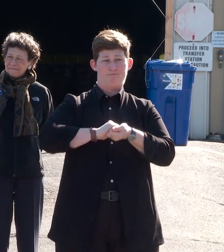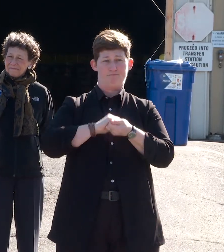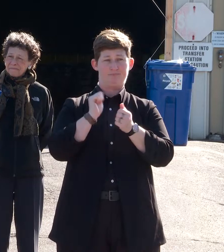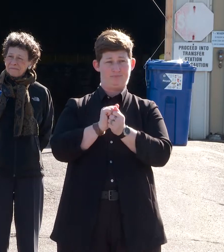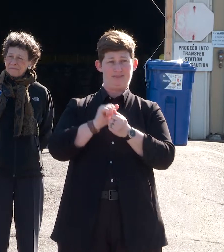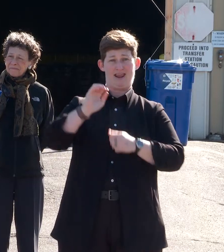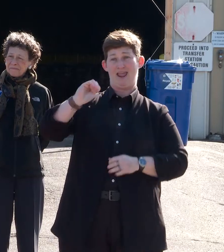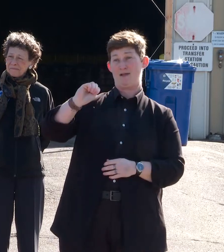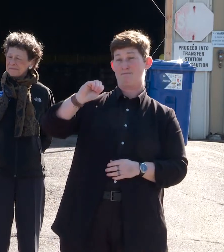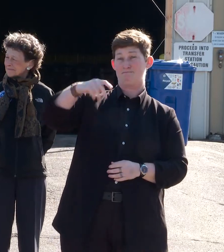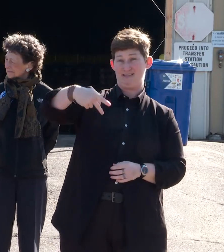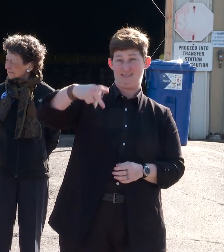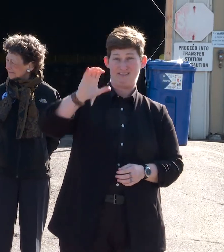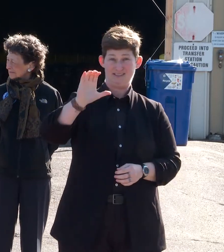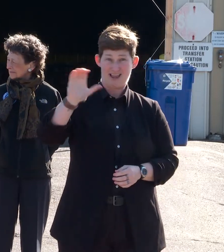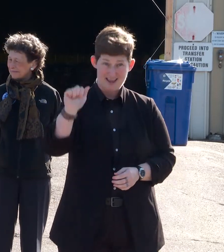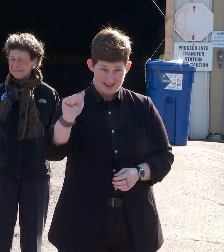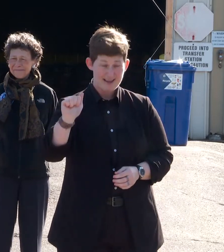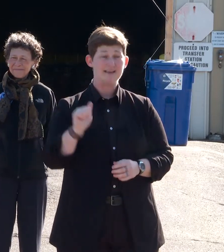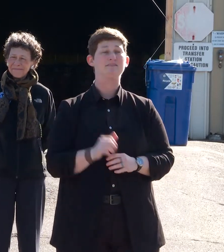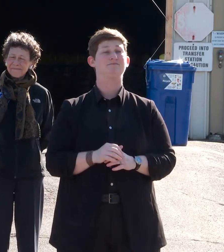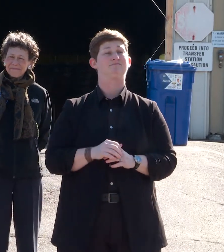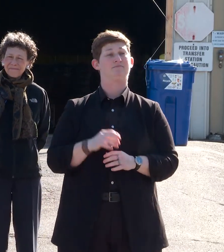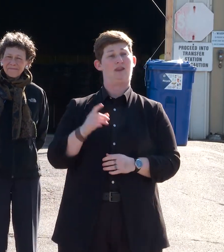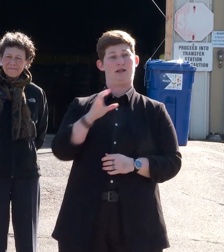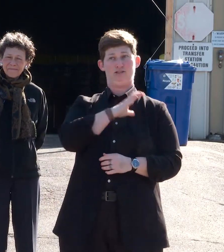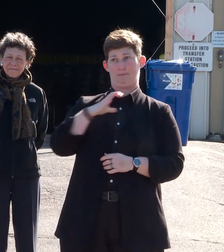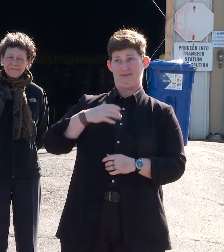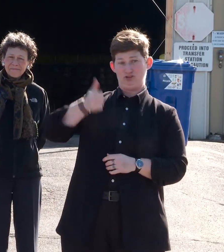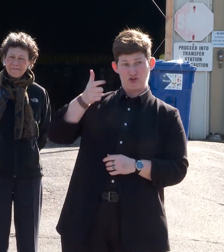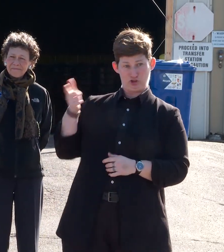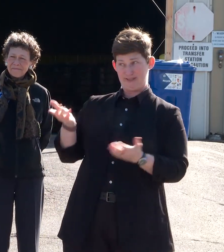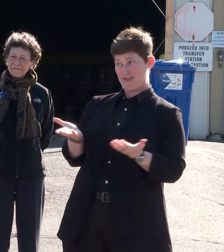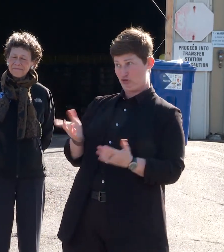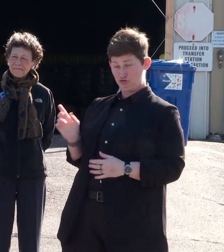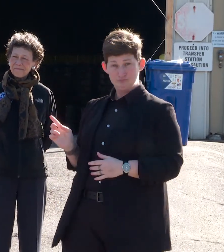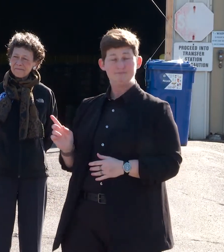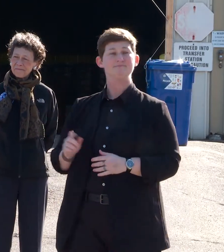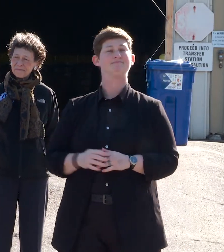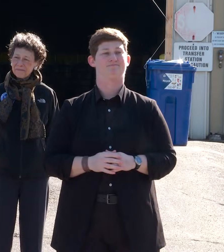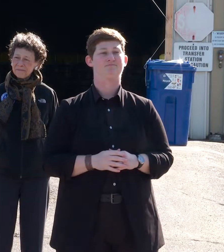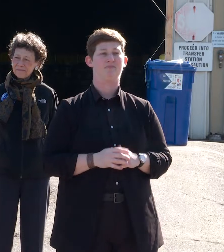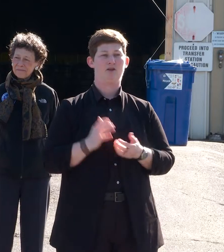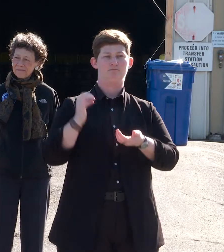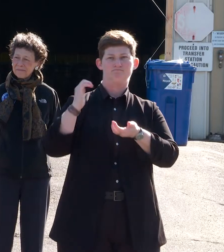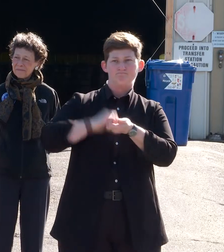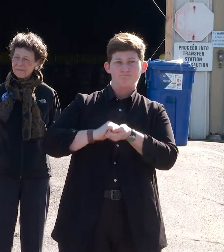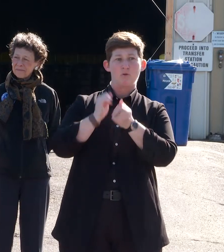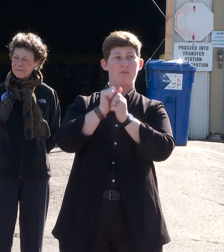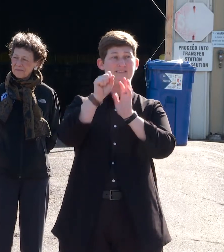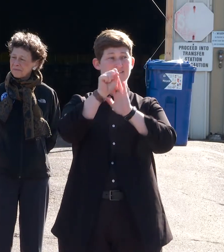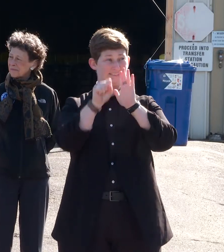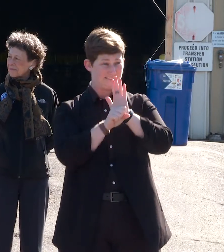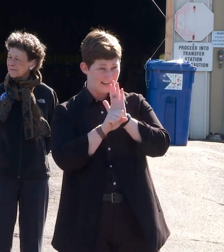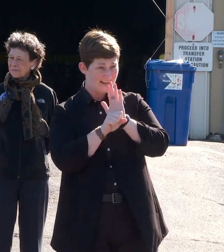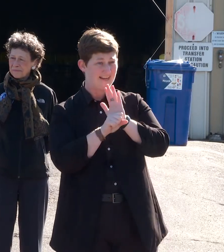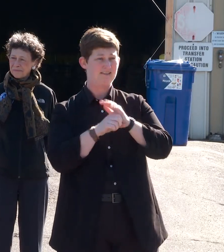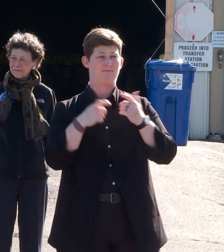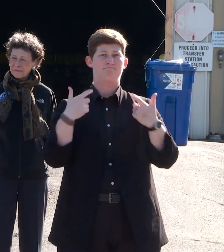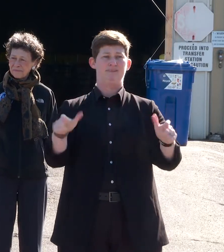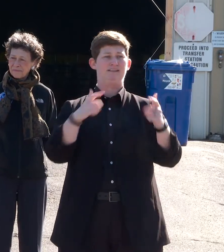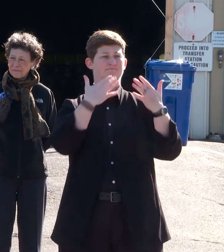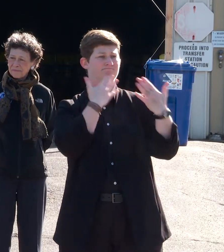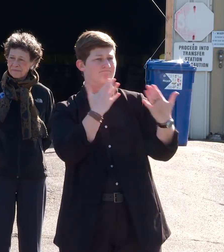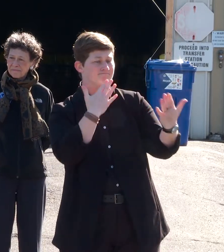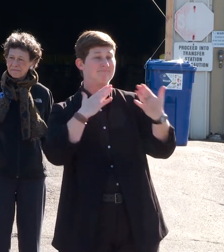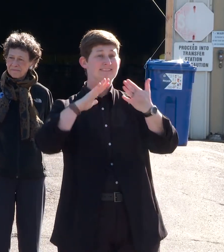Katrina Kessler. A big thank you to our commissioner back here as well. Partnerships with the state. A huge thank you to our city staff,